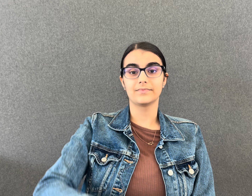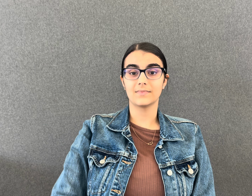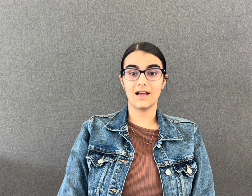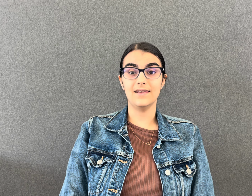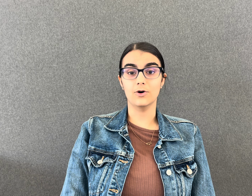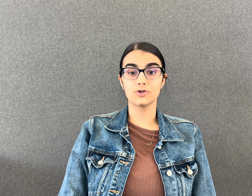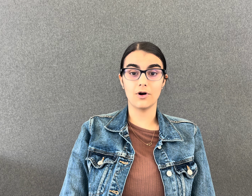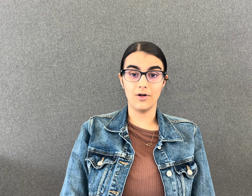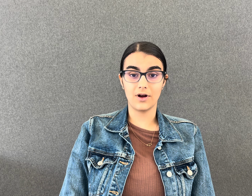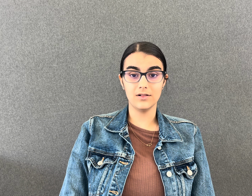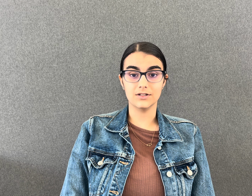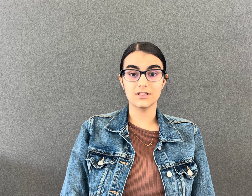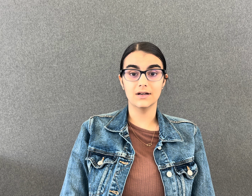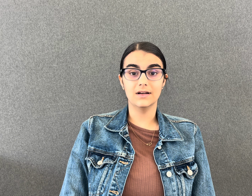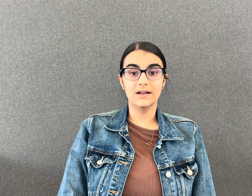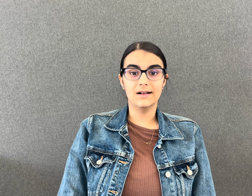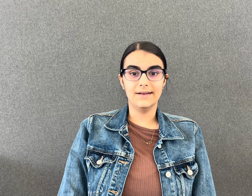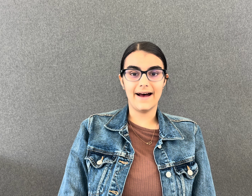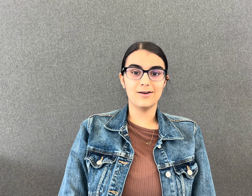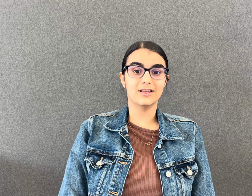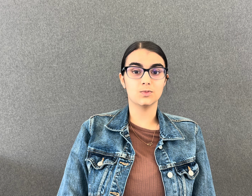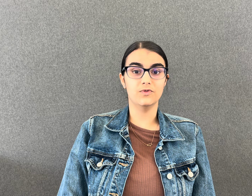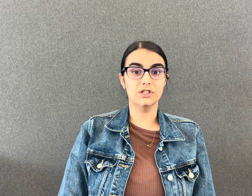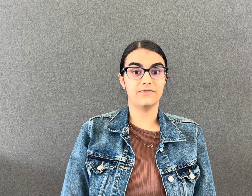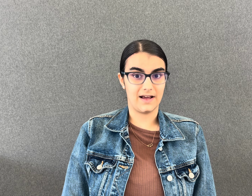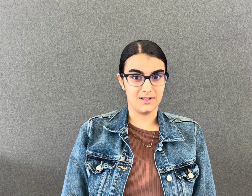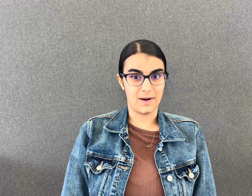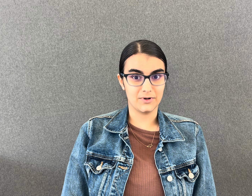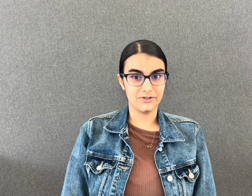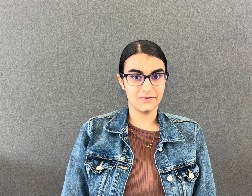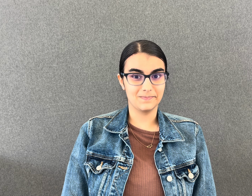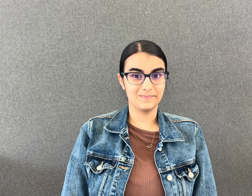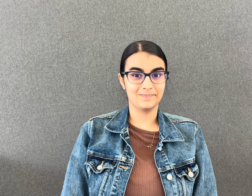And those are all the colors. Now, let's move into family members.